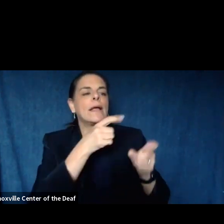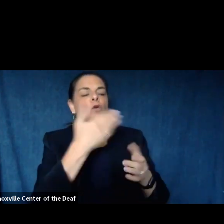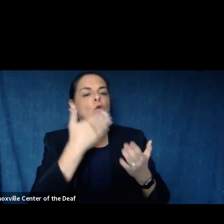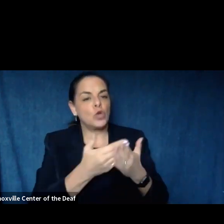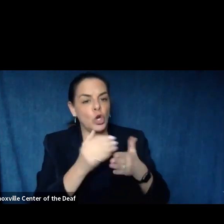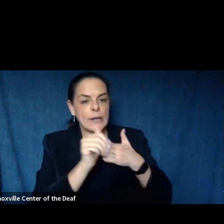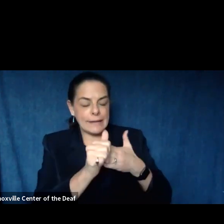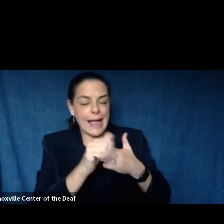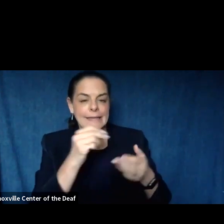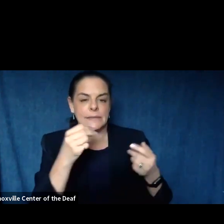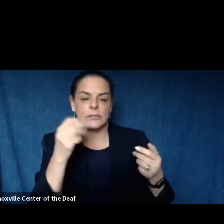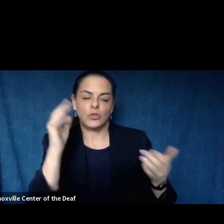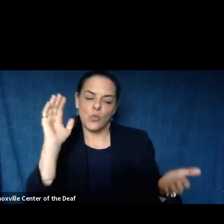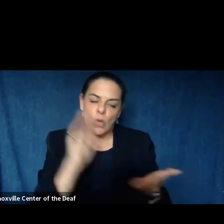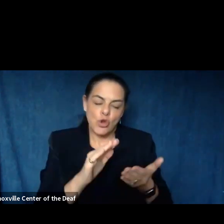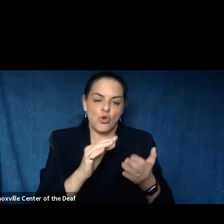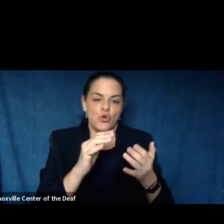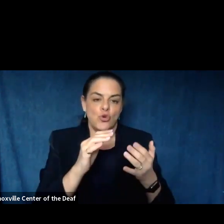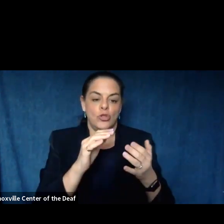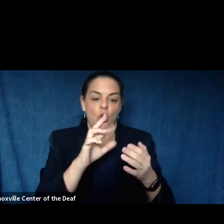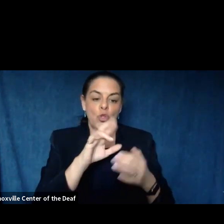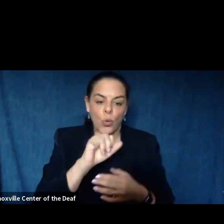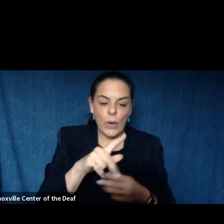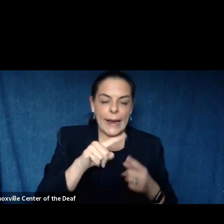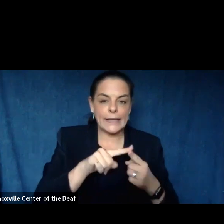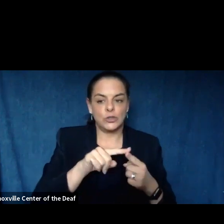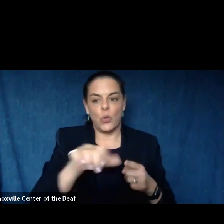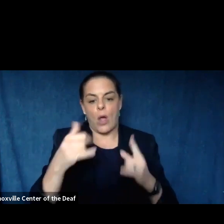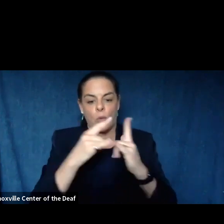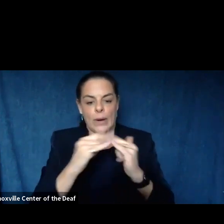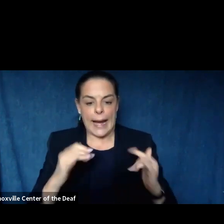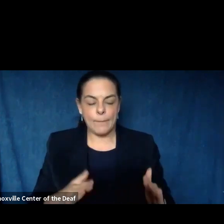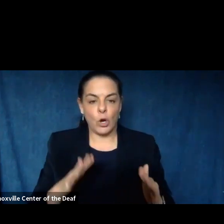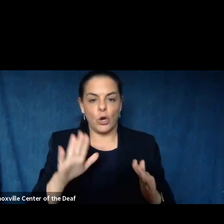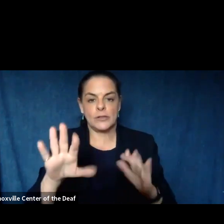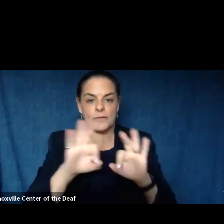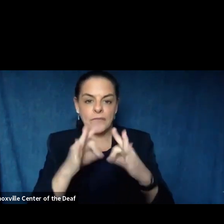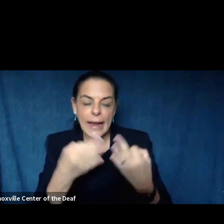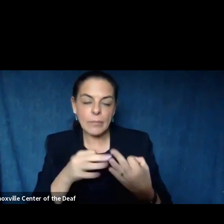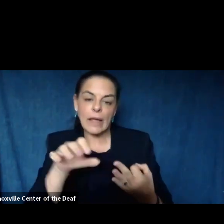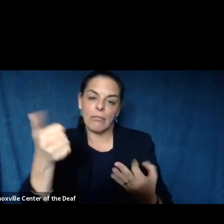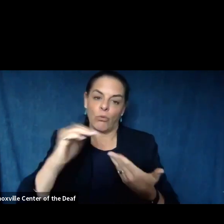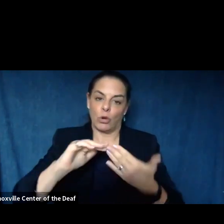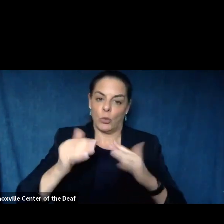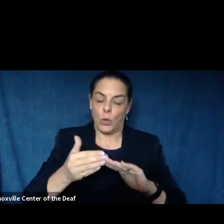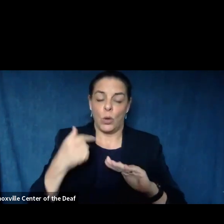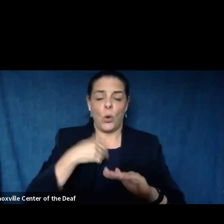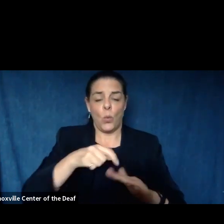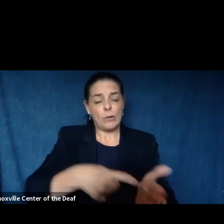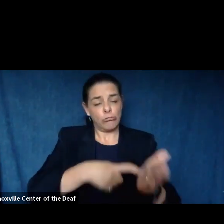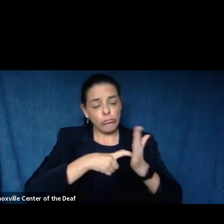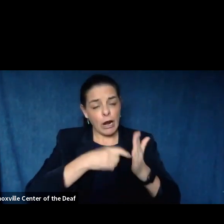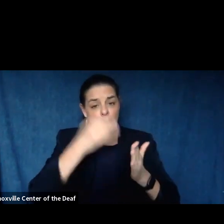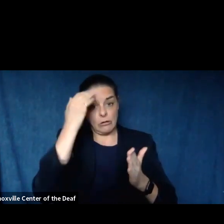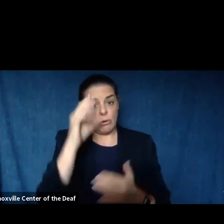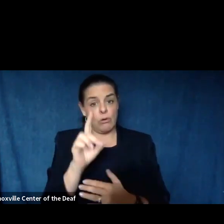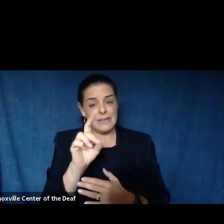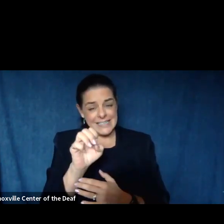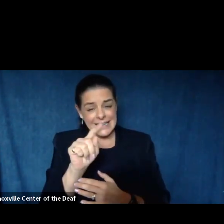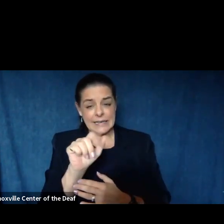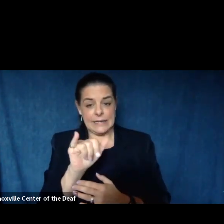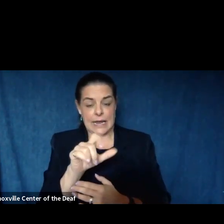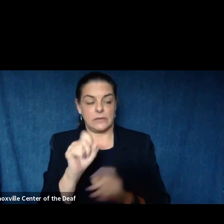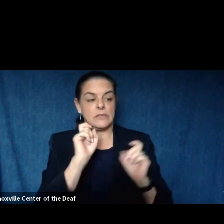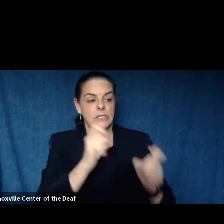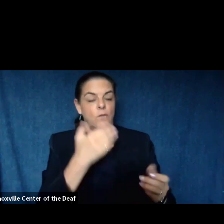the risk to other campers, to the community, to other families, we have to know the details. And that allows us to provide good guidance, get the